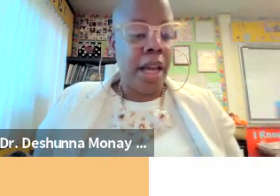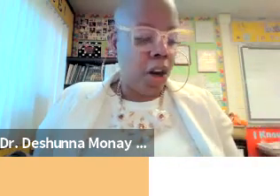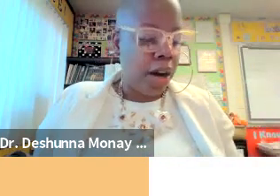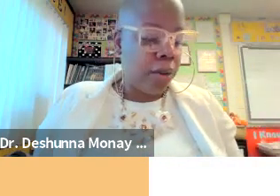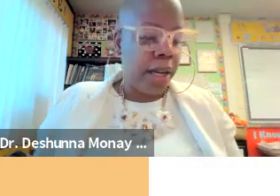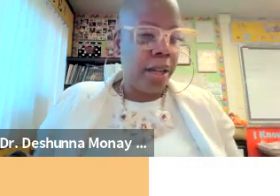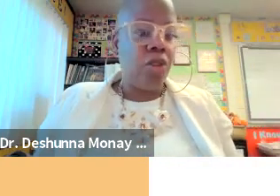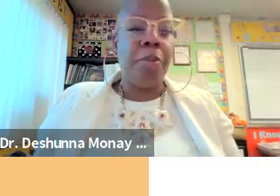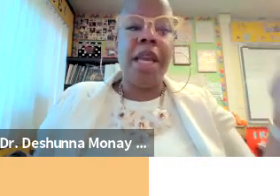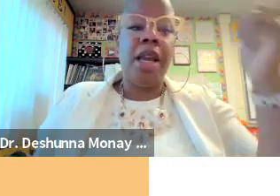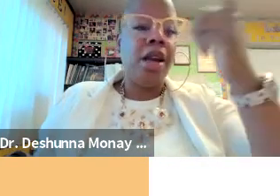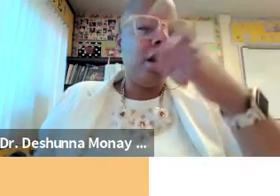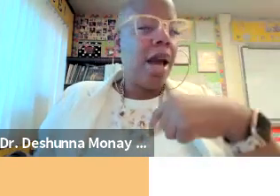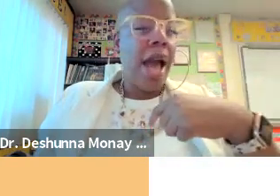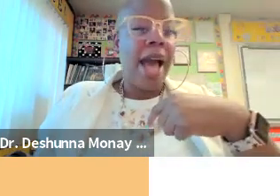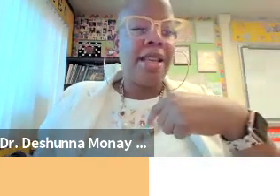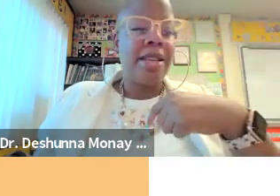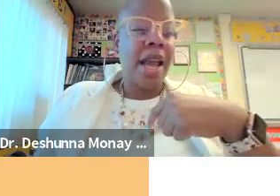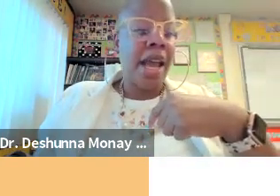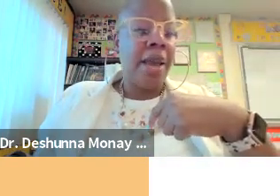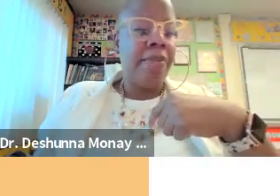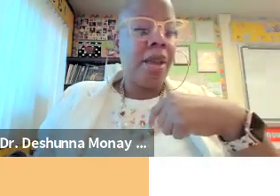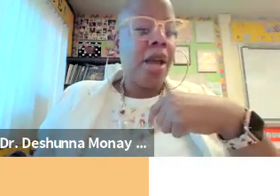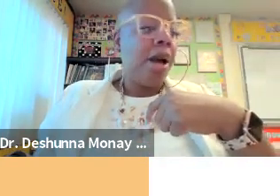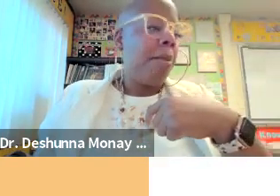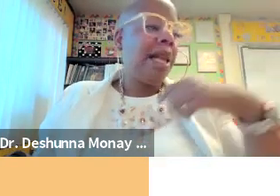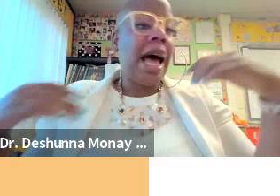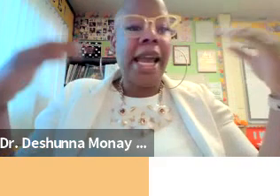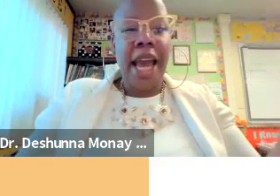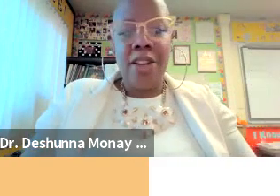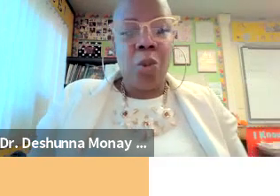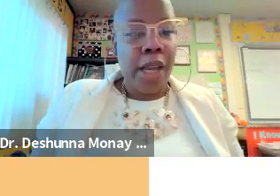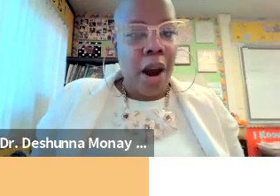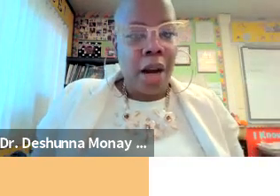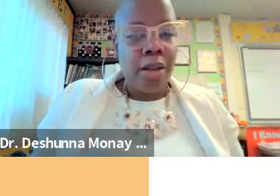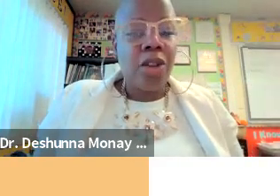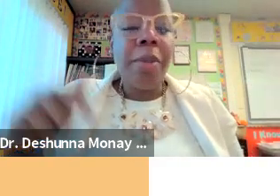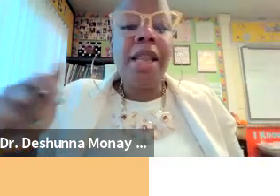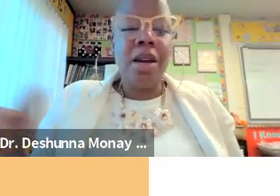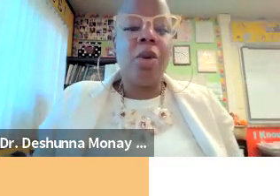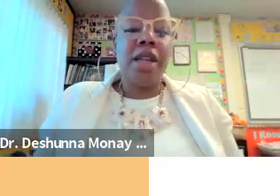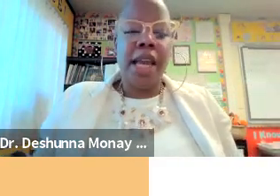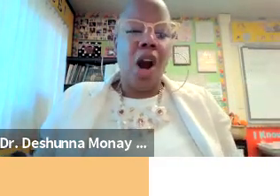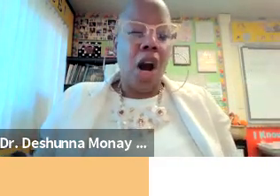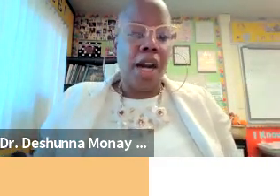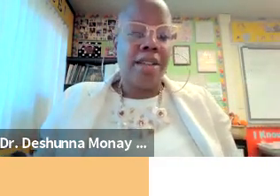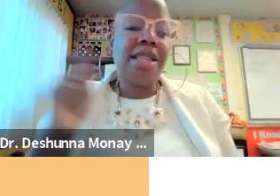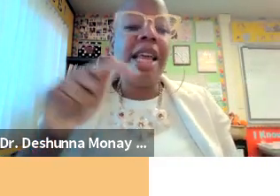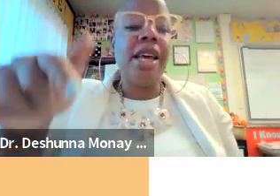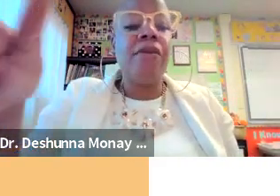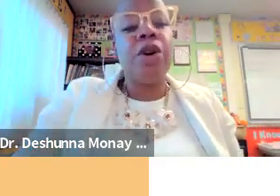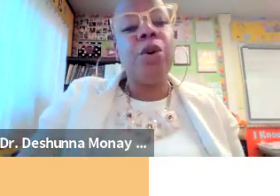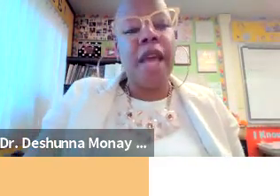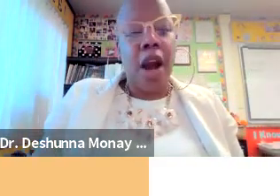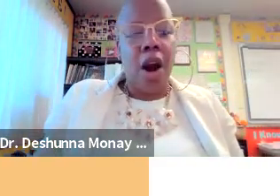formerly incarcerated to be at the same plight as we are. So meet them where they are.